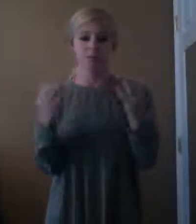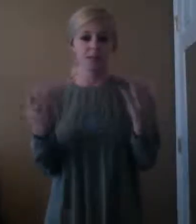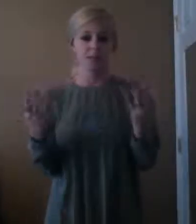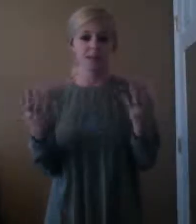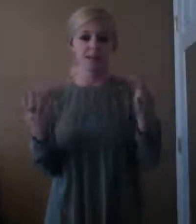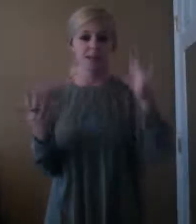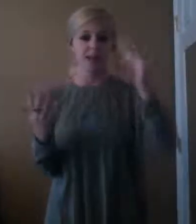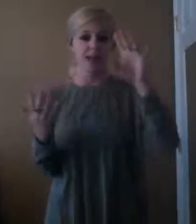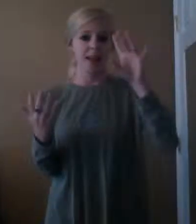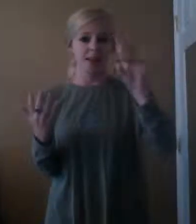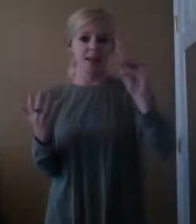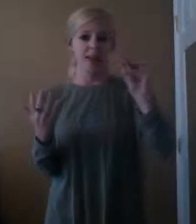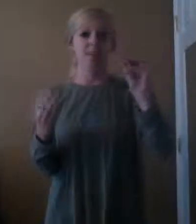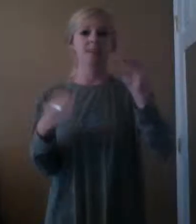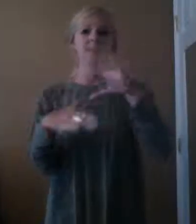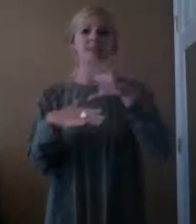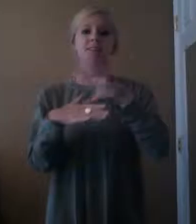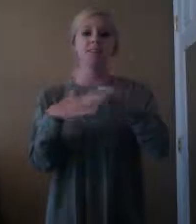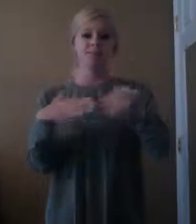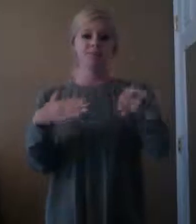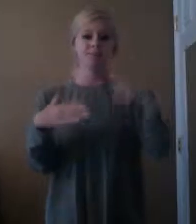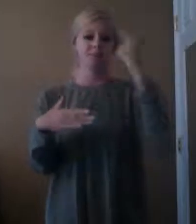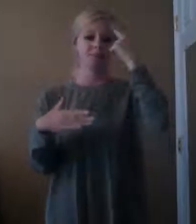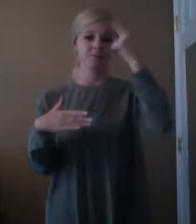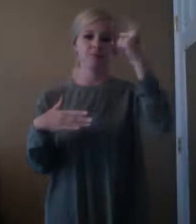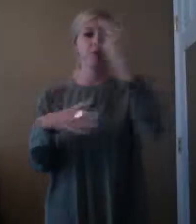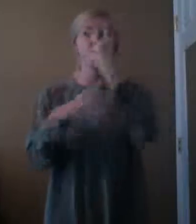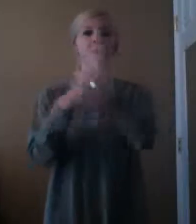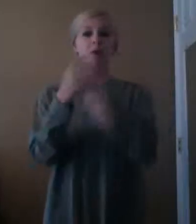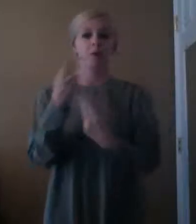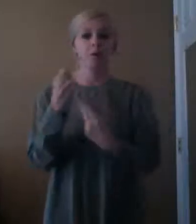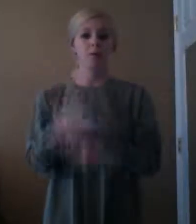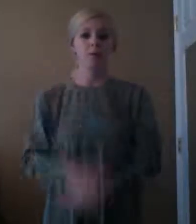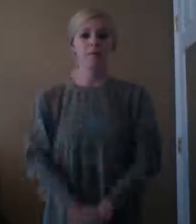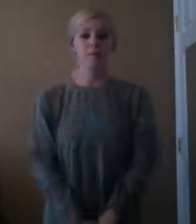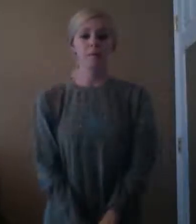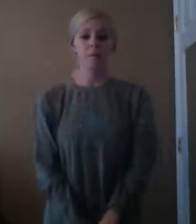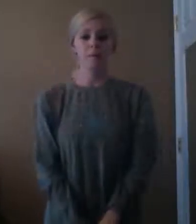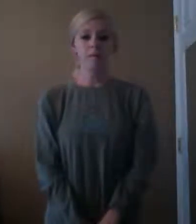$80 for both.